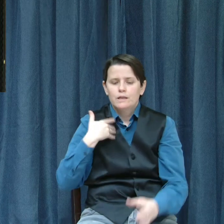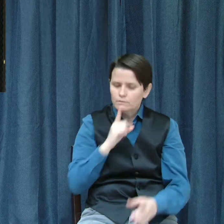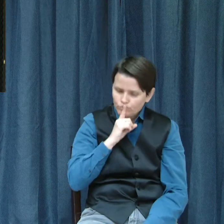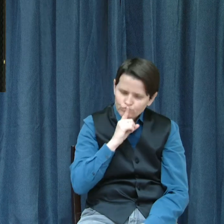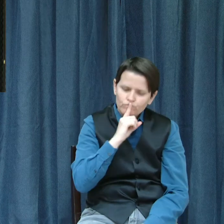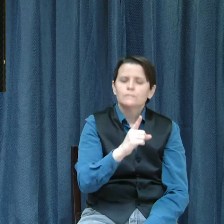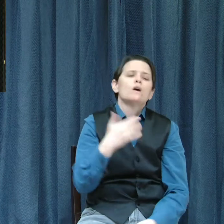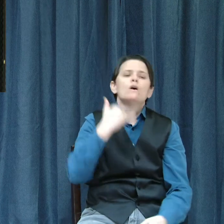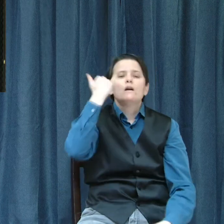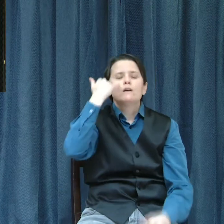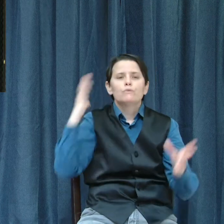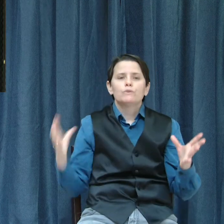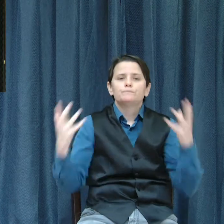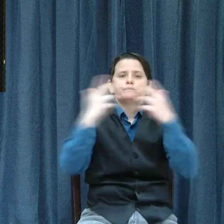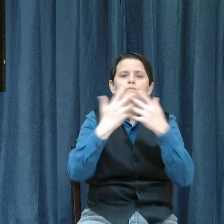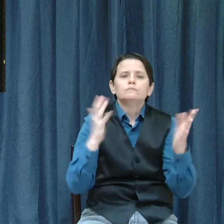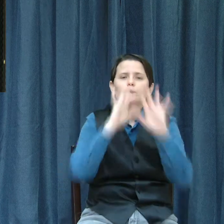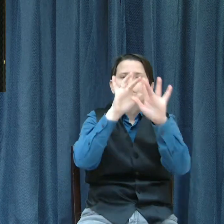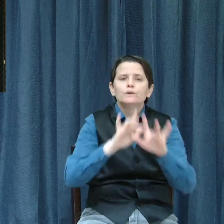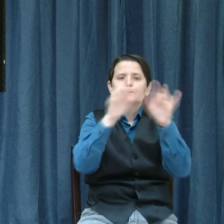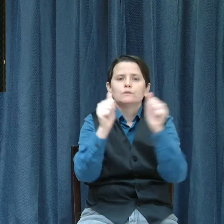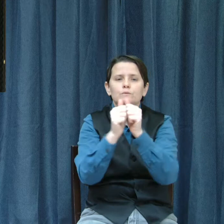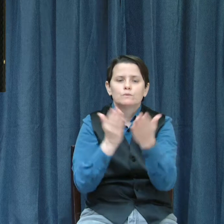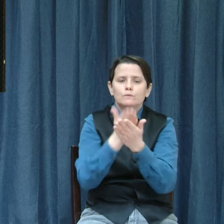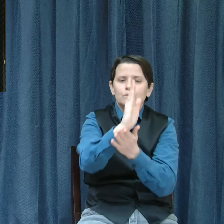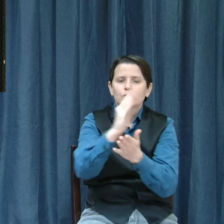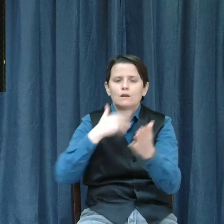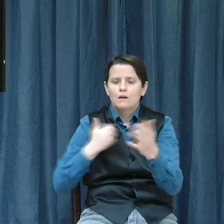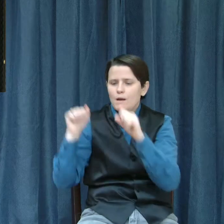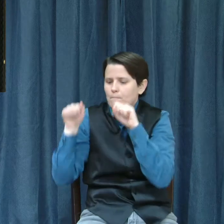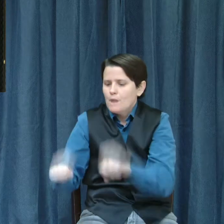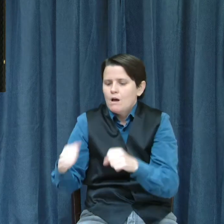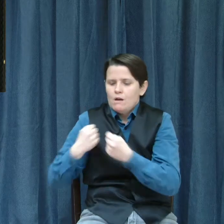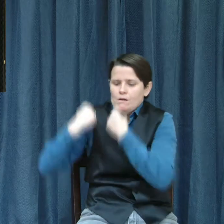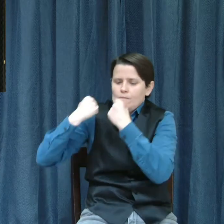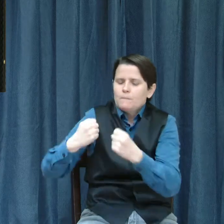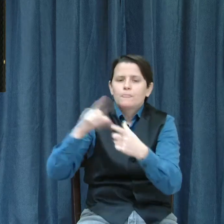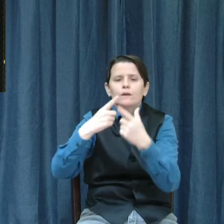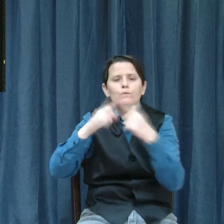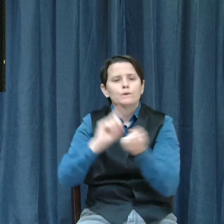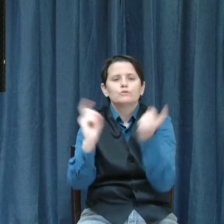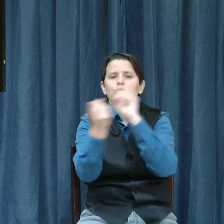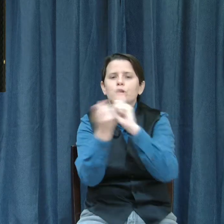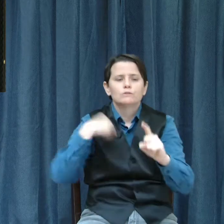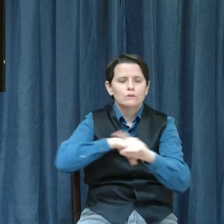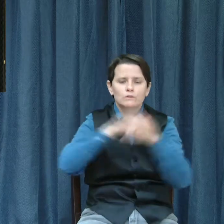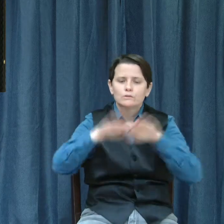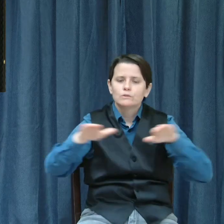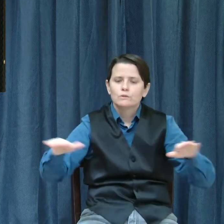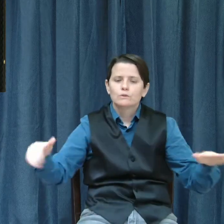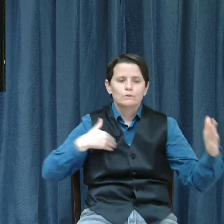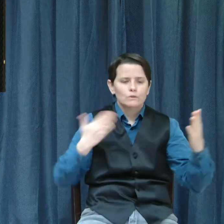love becomes our legacy and change our children's birthright. So let us leave behind a country better than the one we were